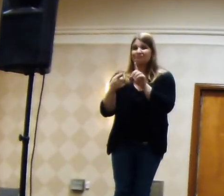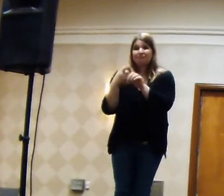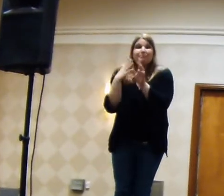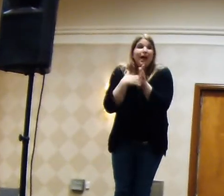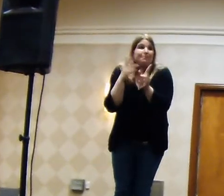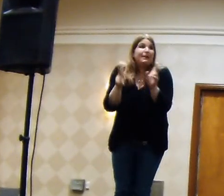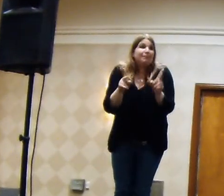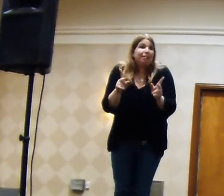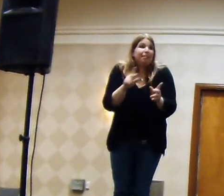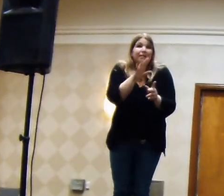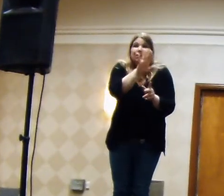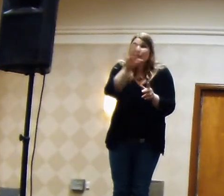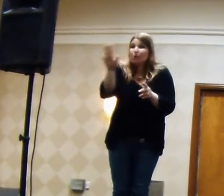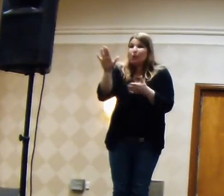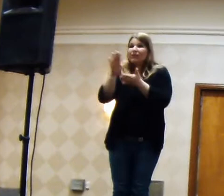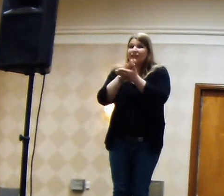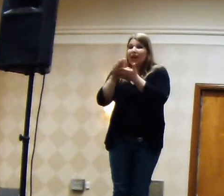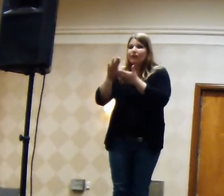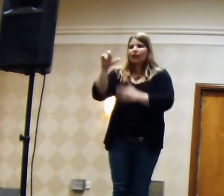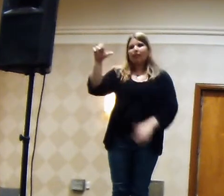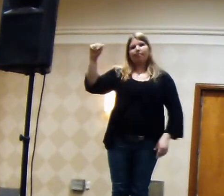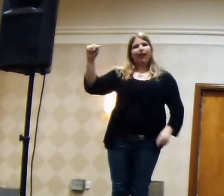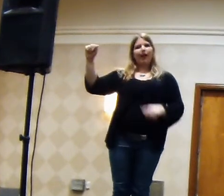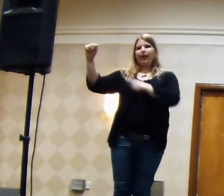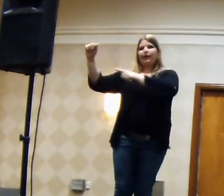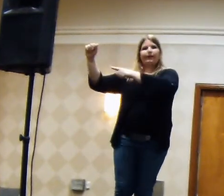all day. It's not like that in LA.